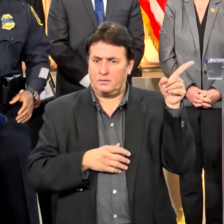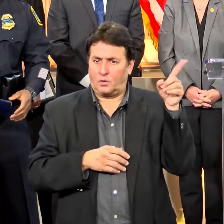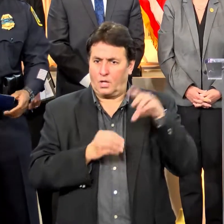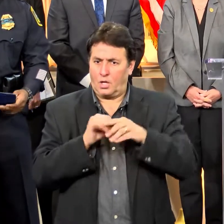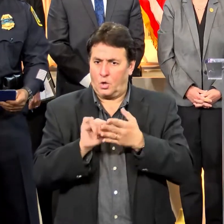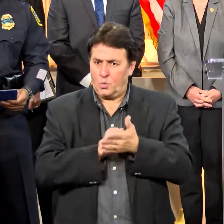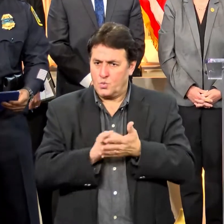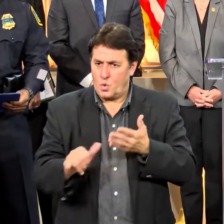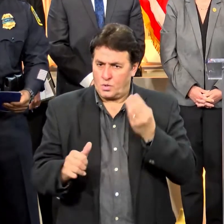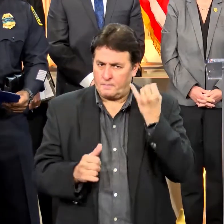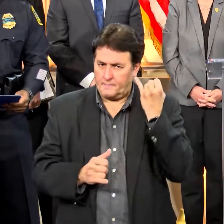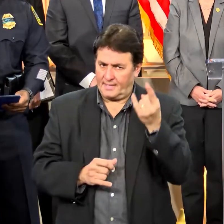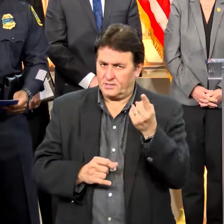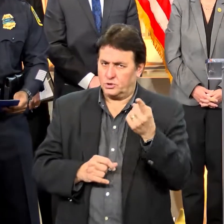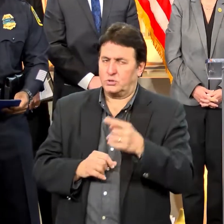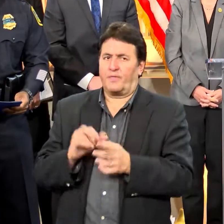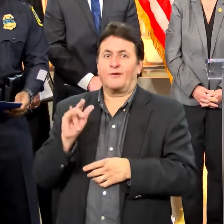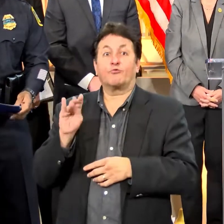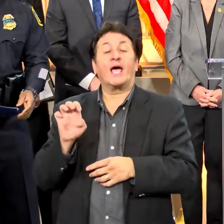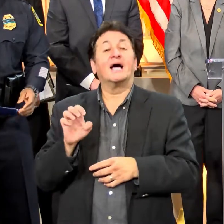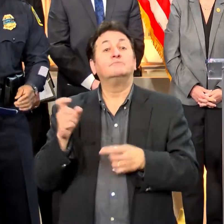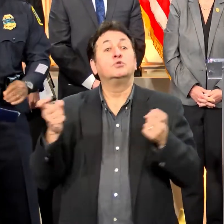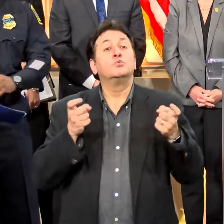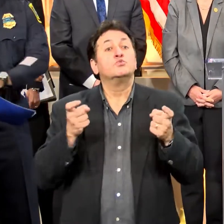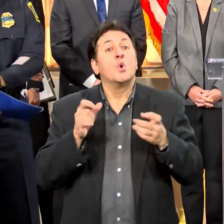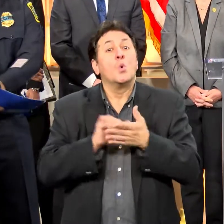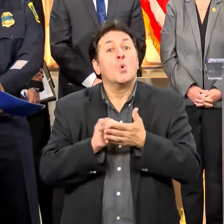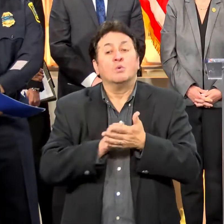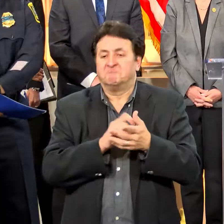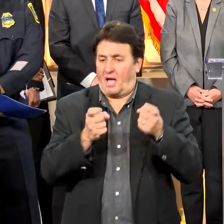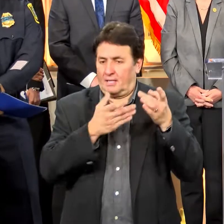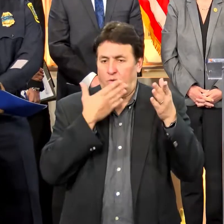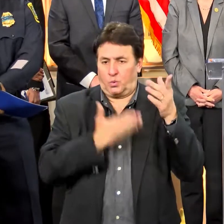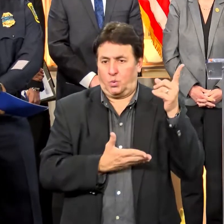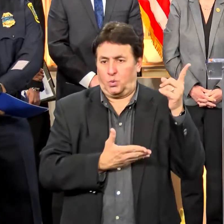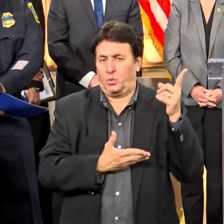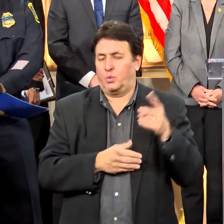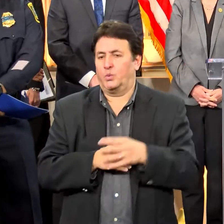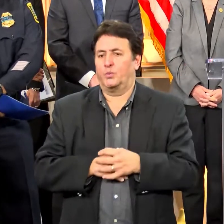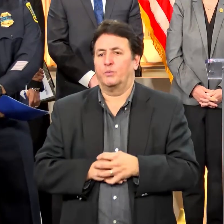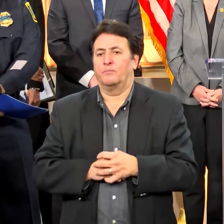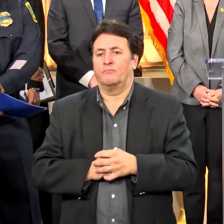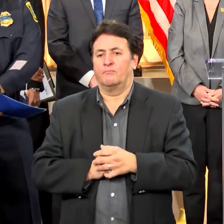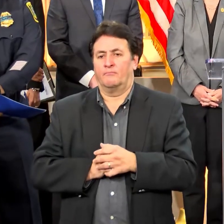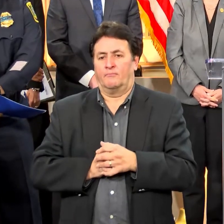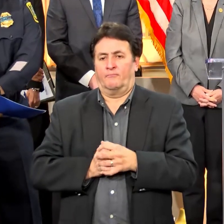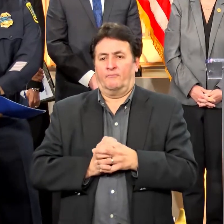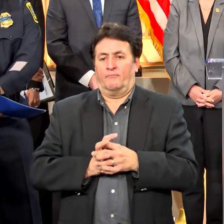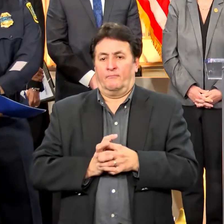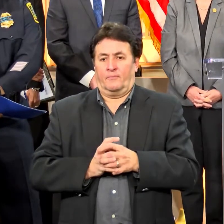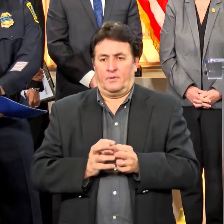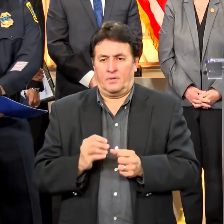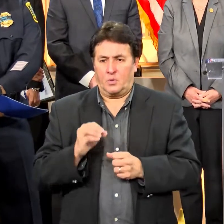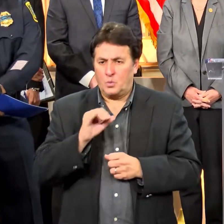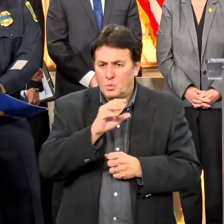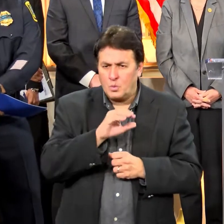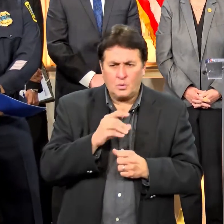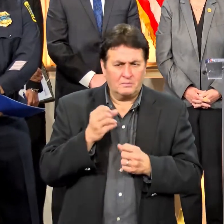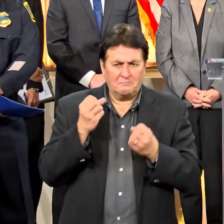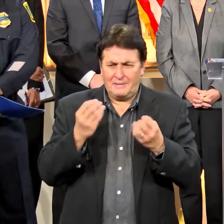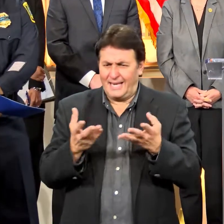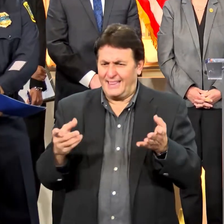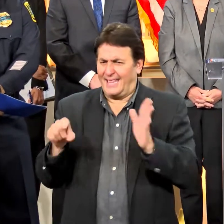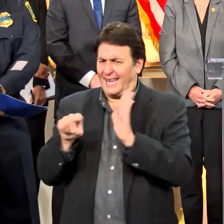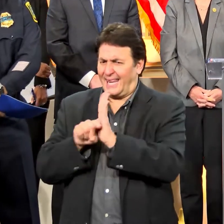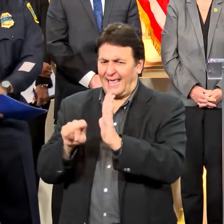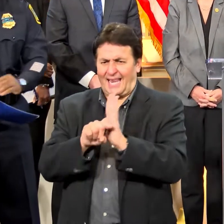end. It is undisputed that several factors have negatively impacted portions of the Harris County criminal justice